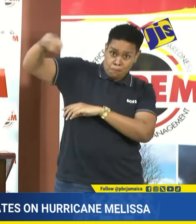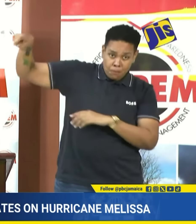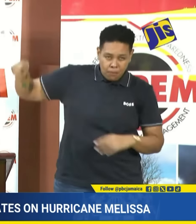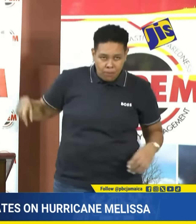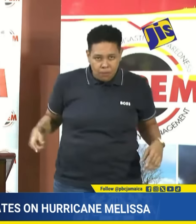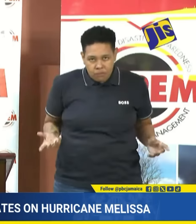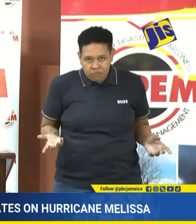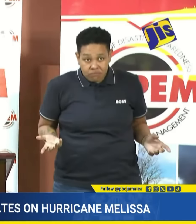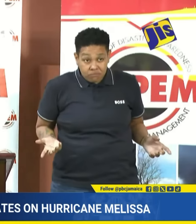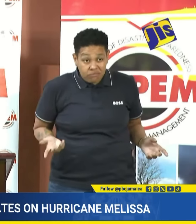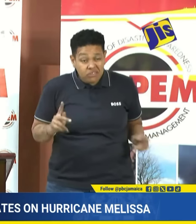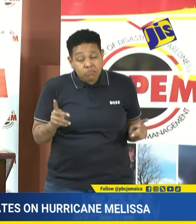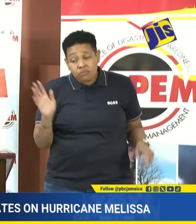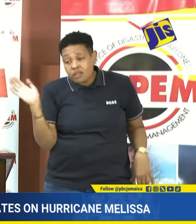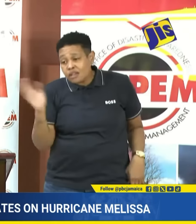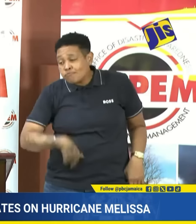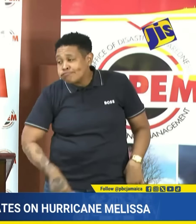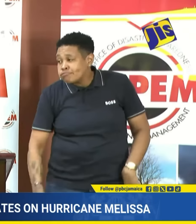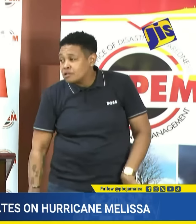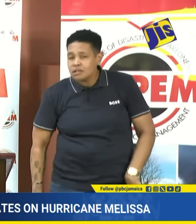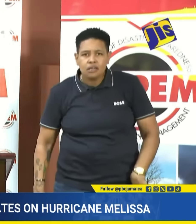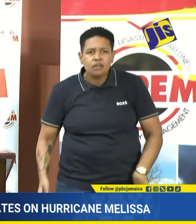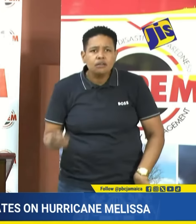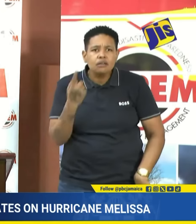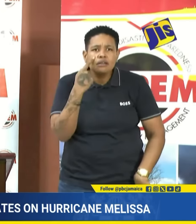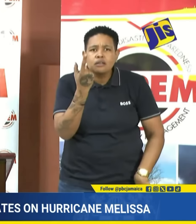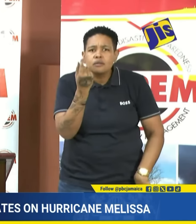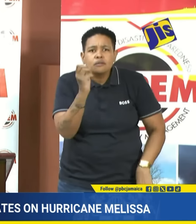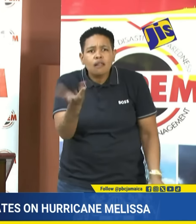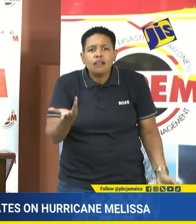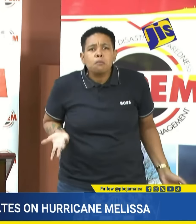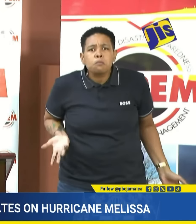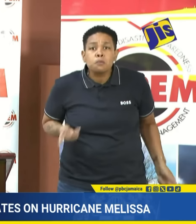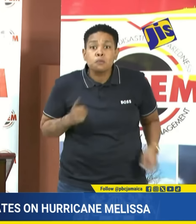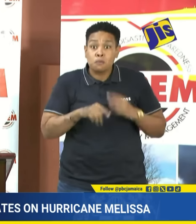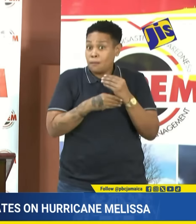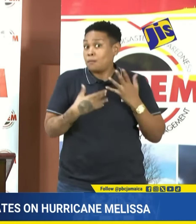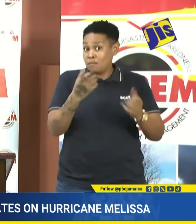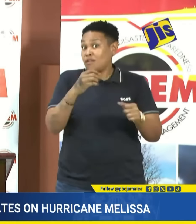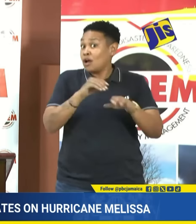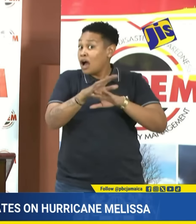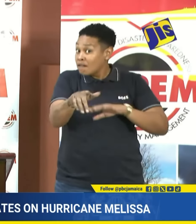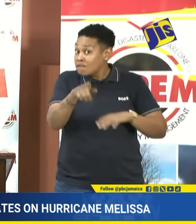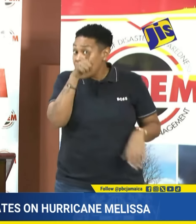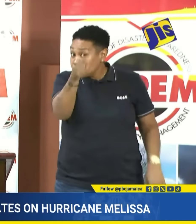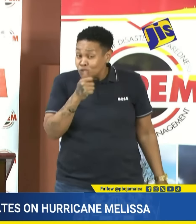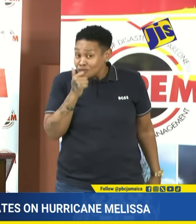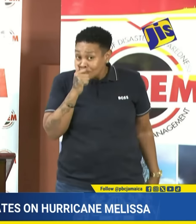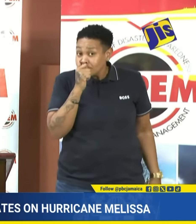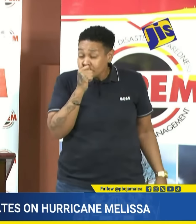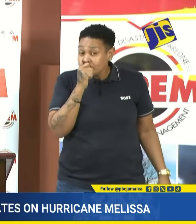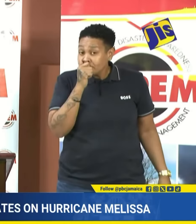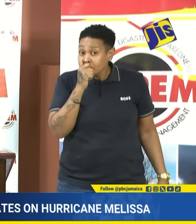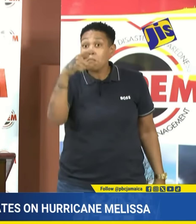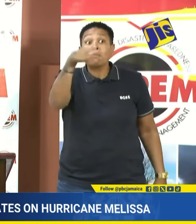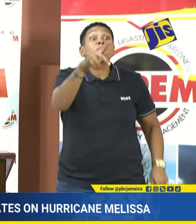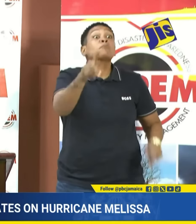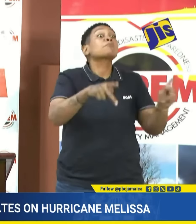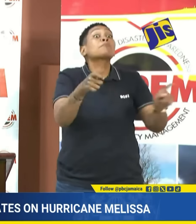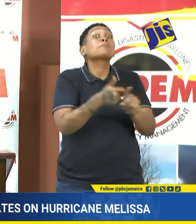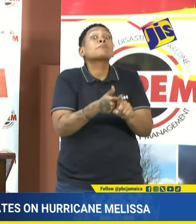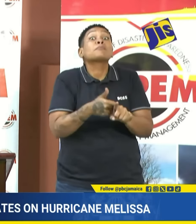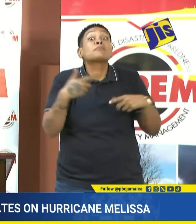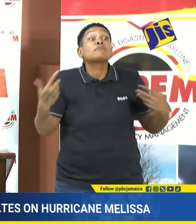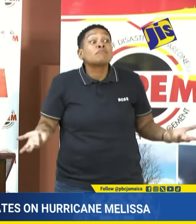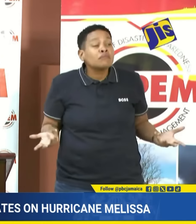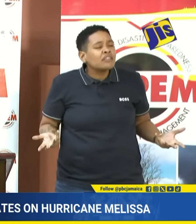much has been done since I spoke about it, but I want to advise those